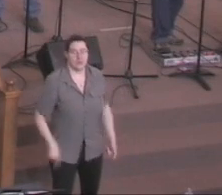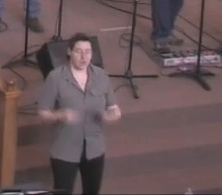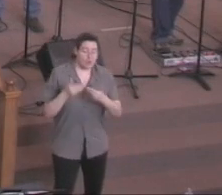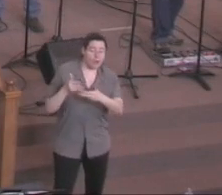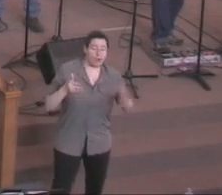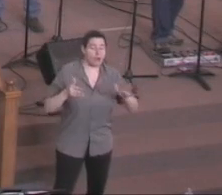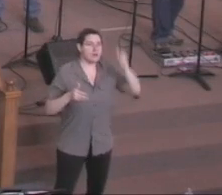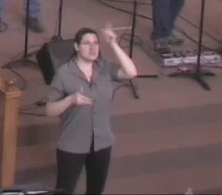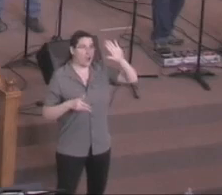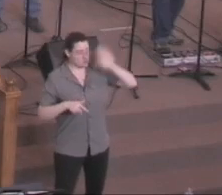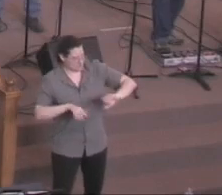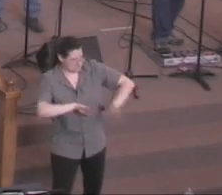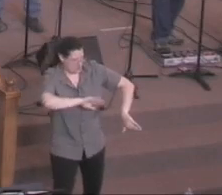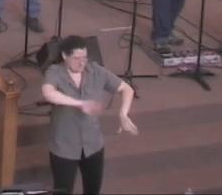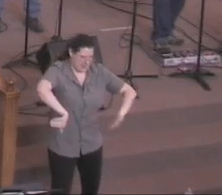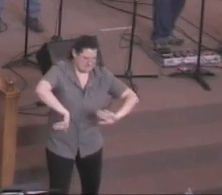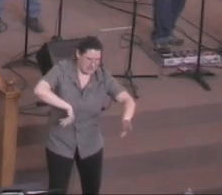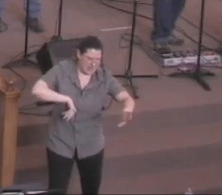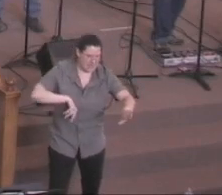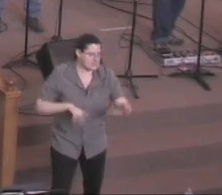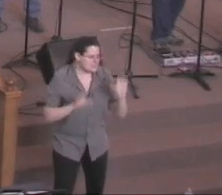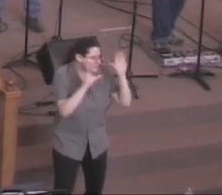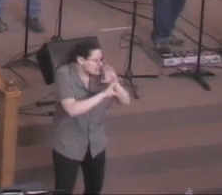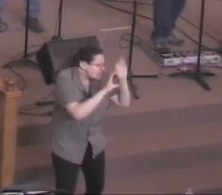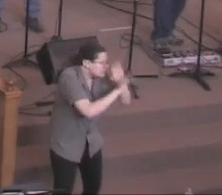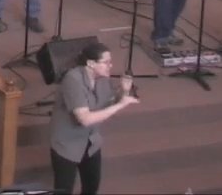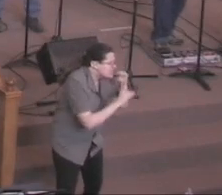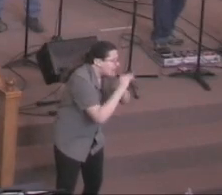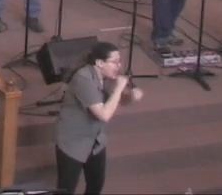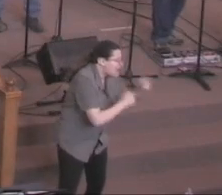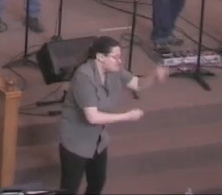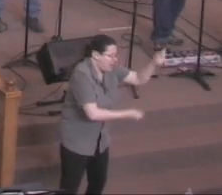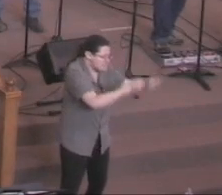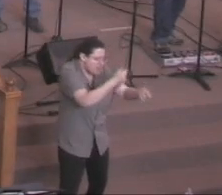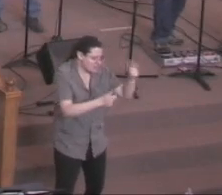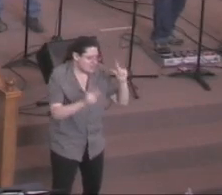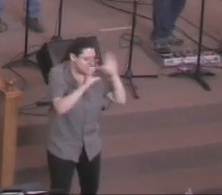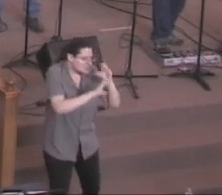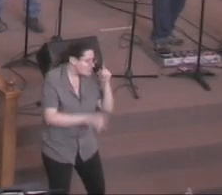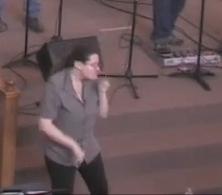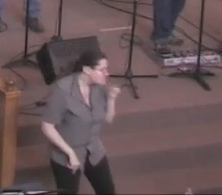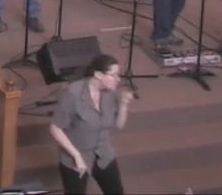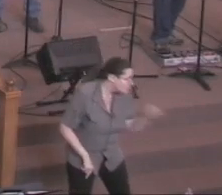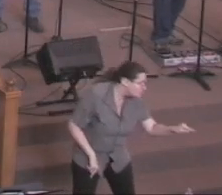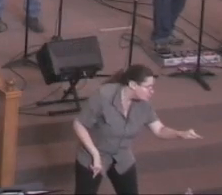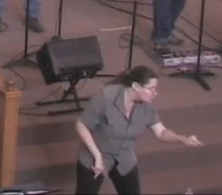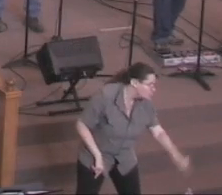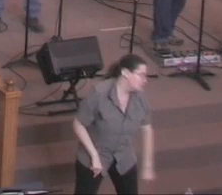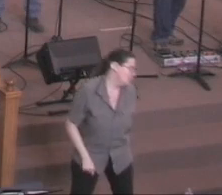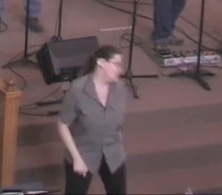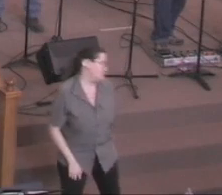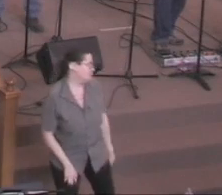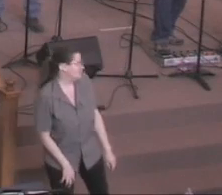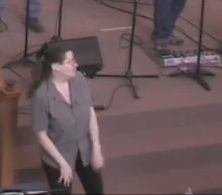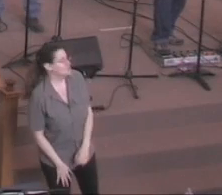There's no wall you won't kick down, lie you won't tear down, coming after me.